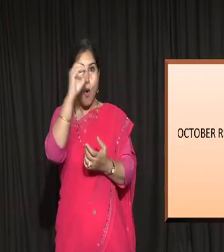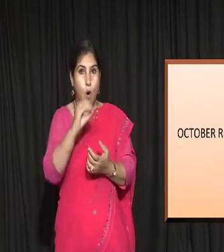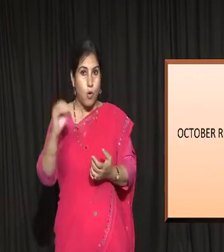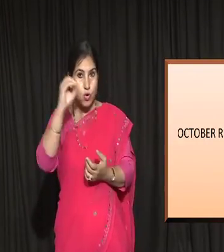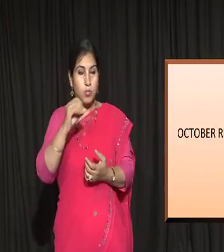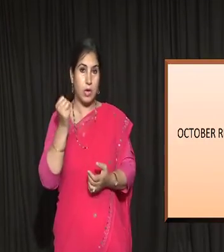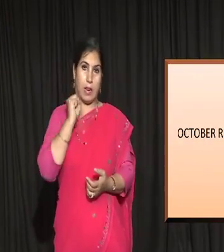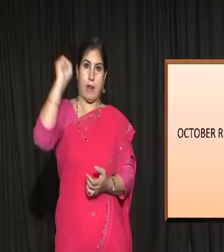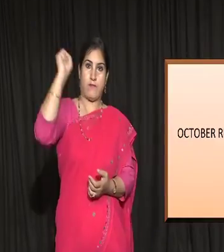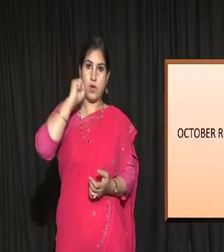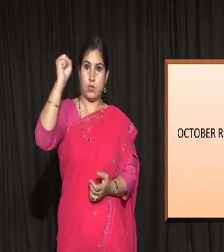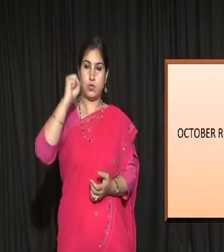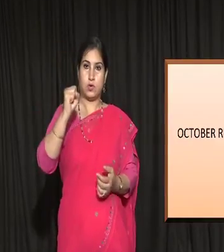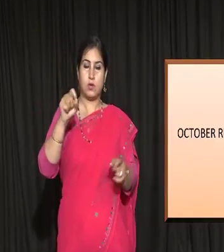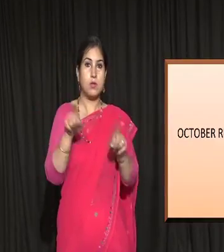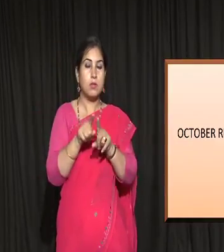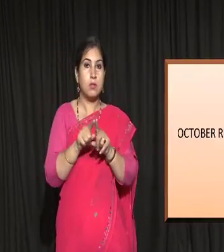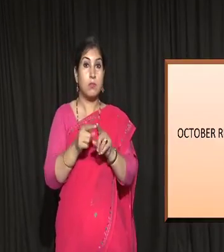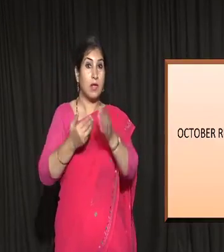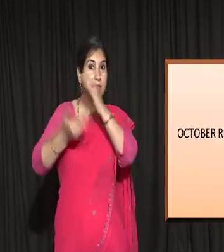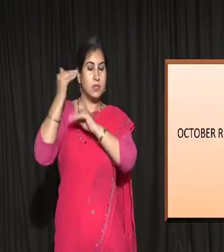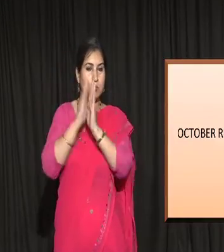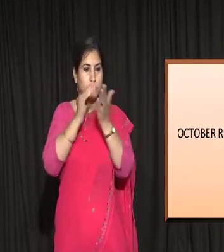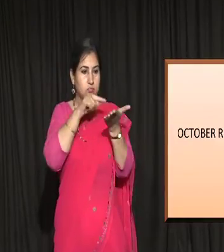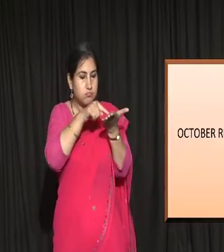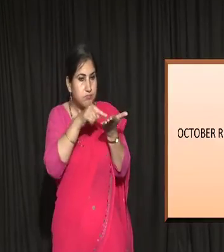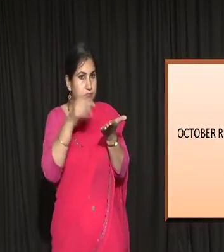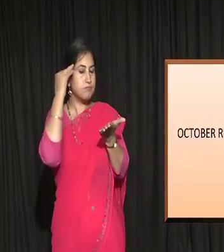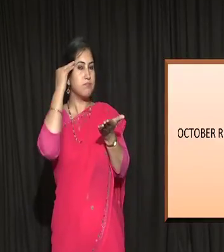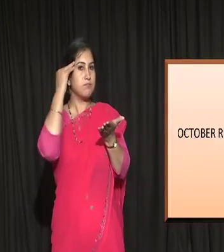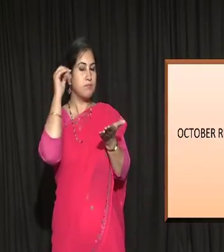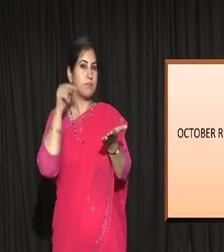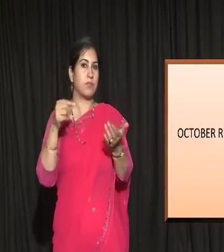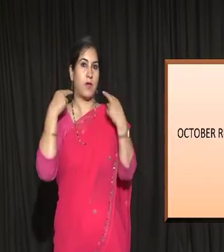Revolution in the history of the world.